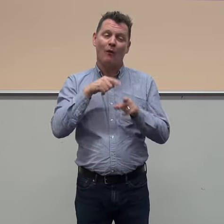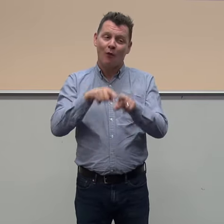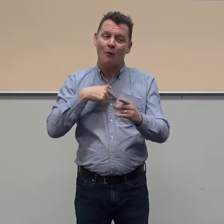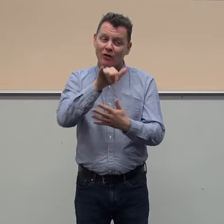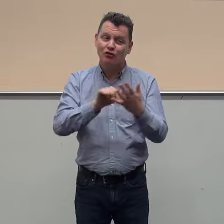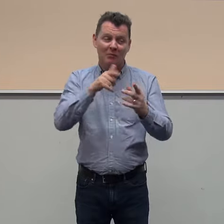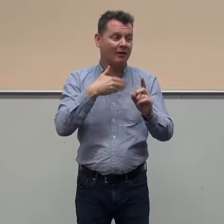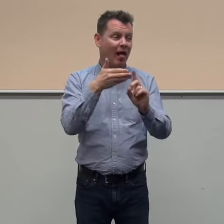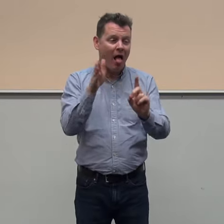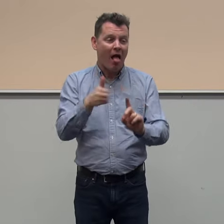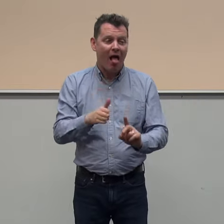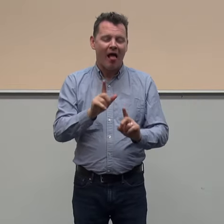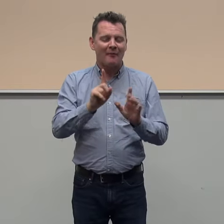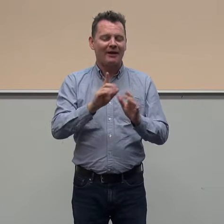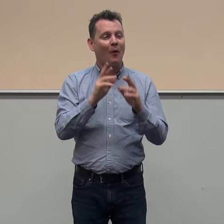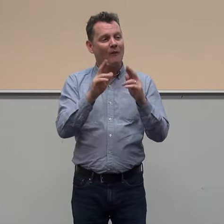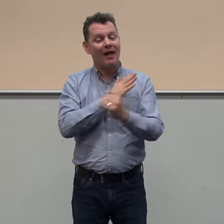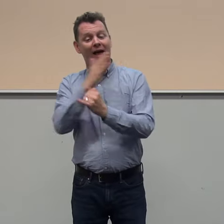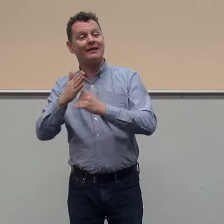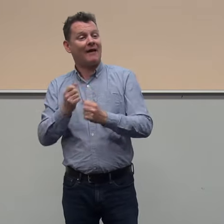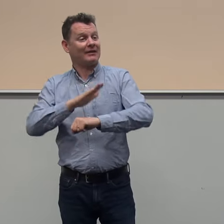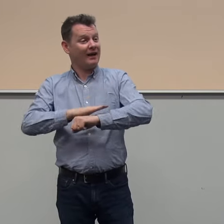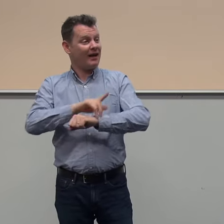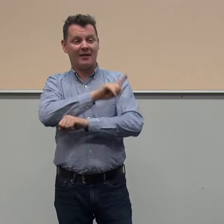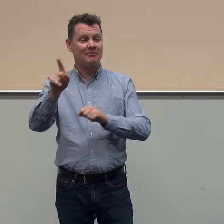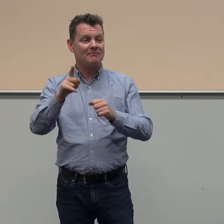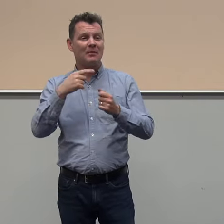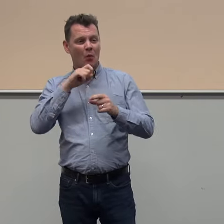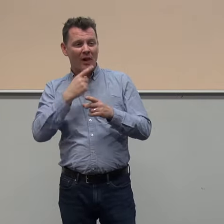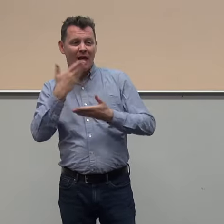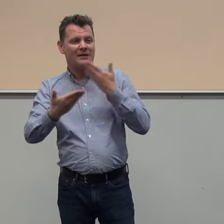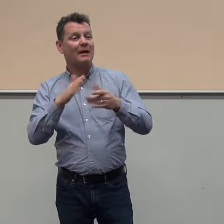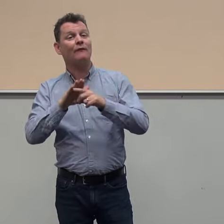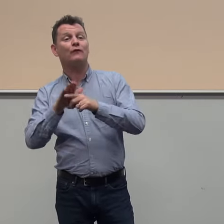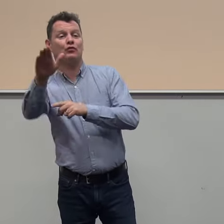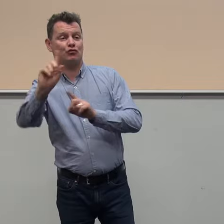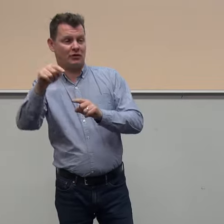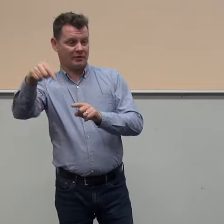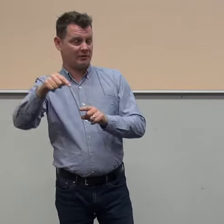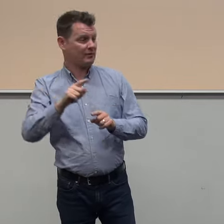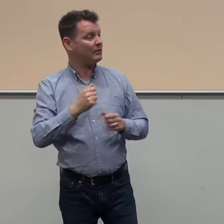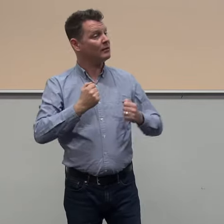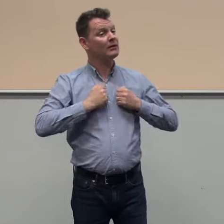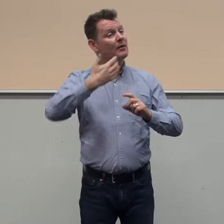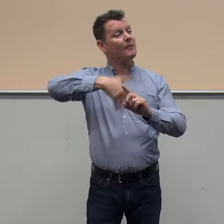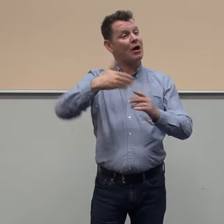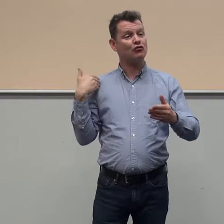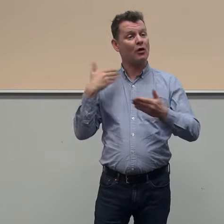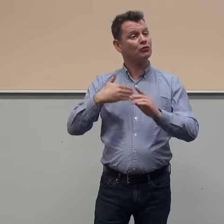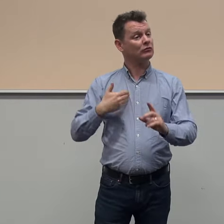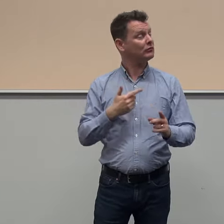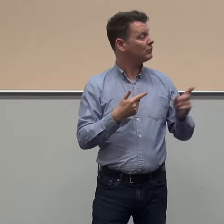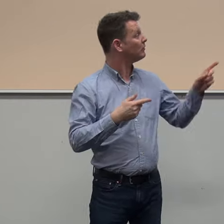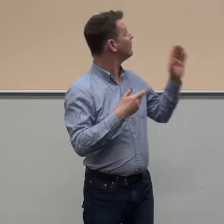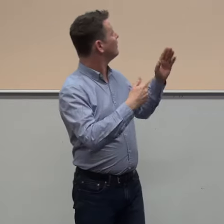there is time at the end, a little bit about what I'd like to do in the future. So my background, I've worked in theatre for quite a long time. That's